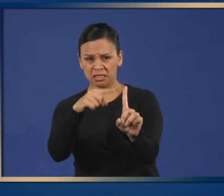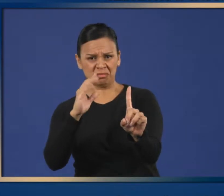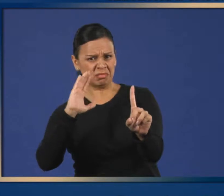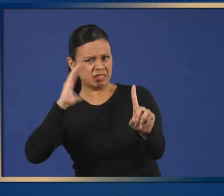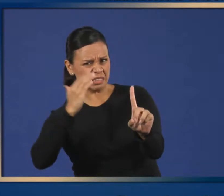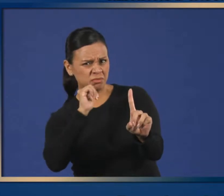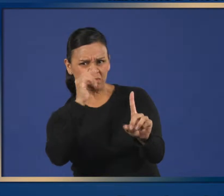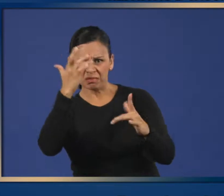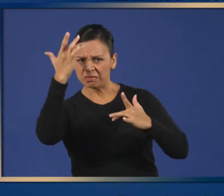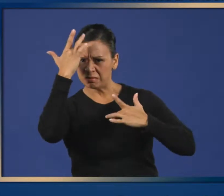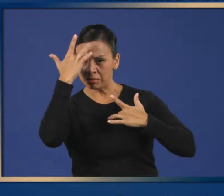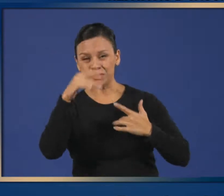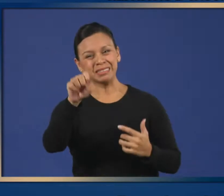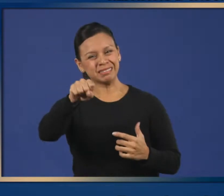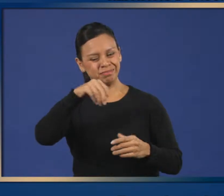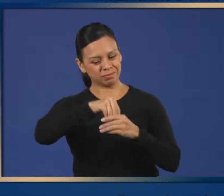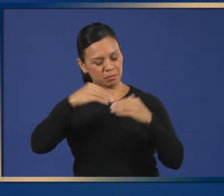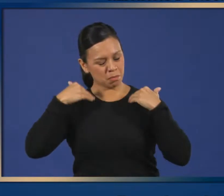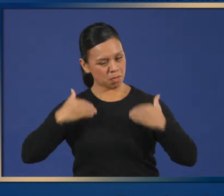sick.